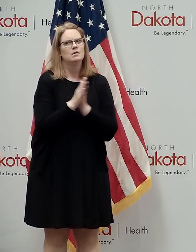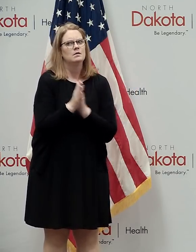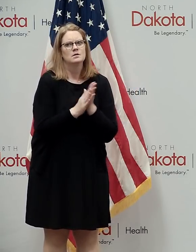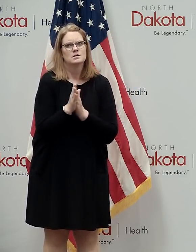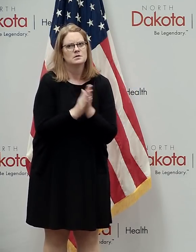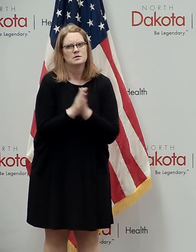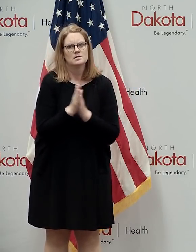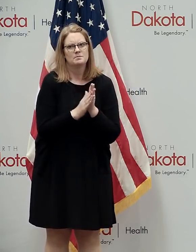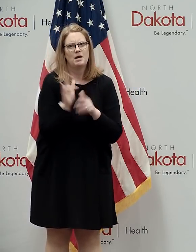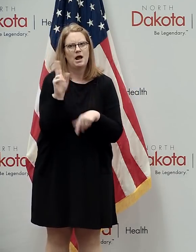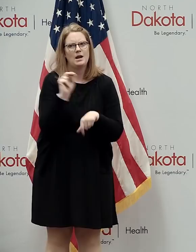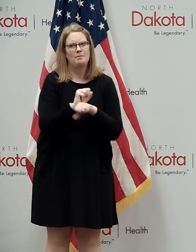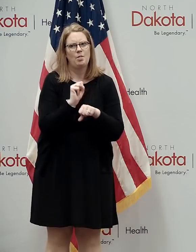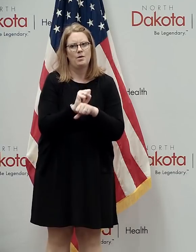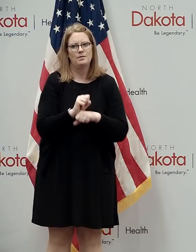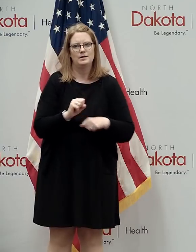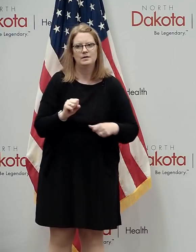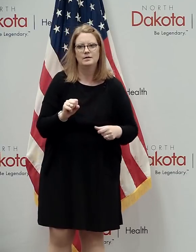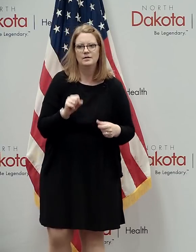sure. Michelle?